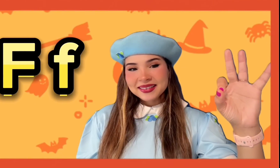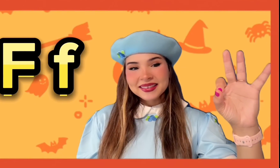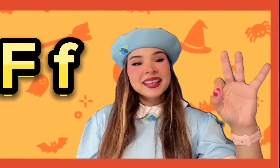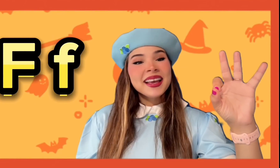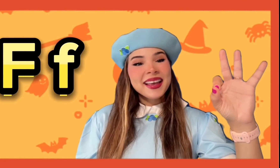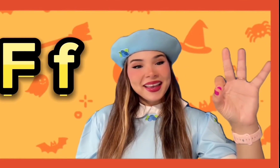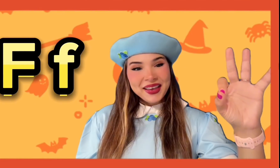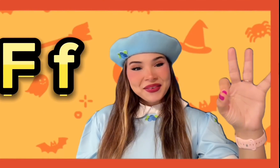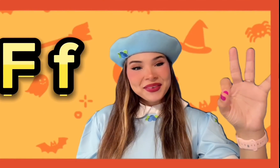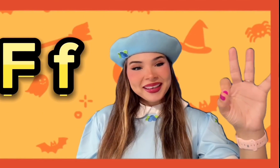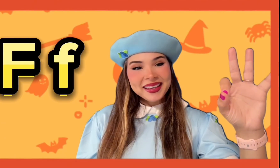F.